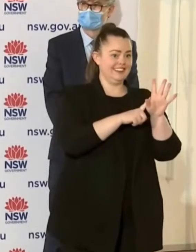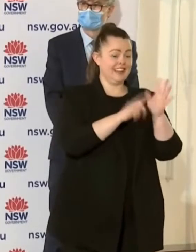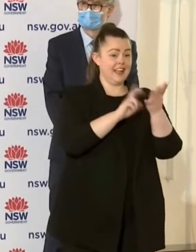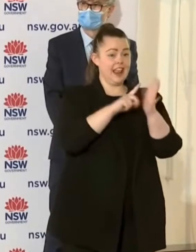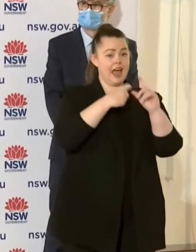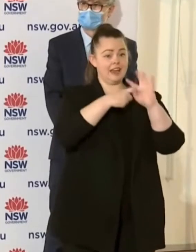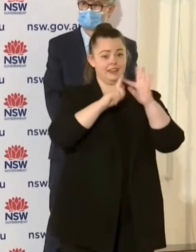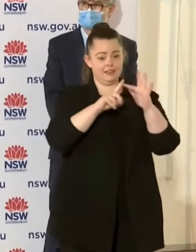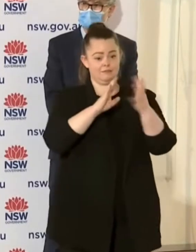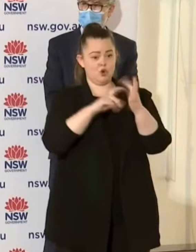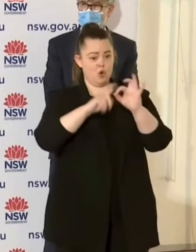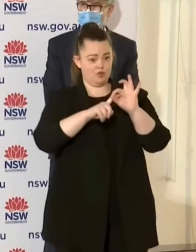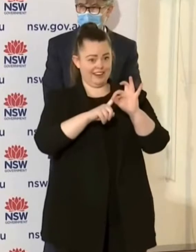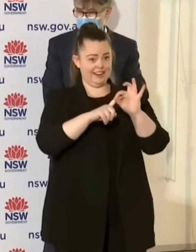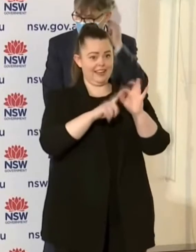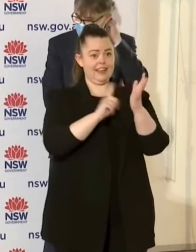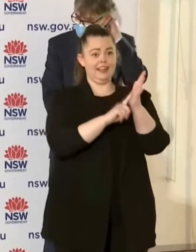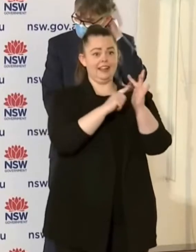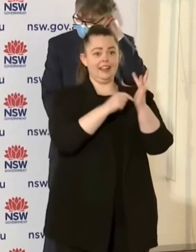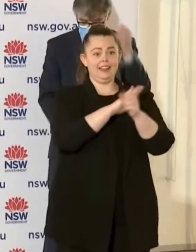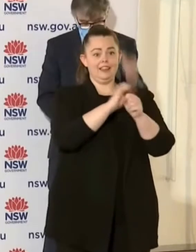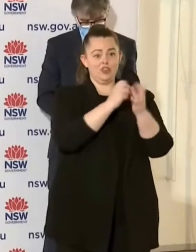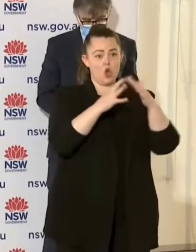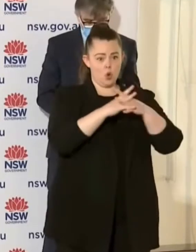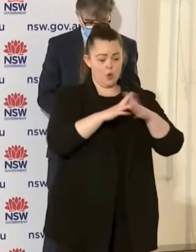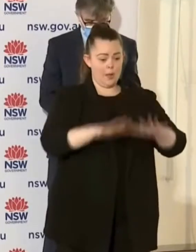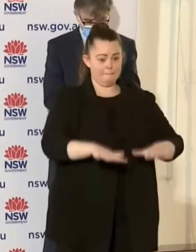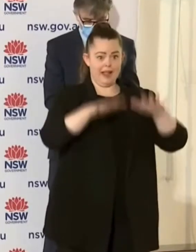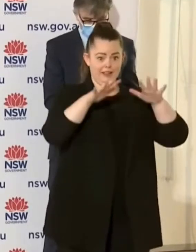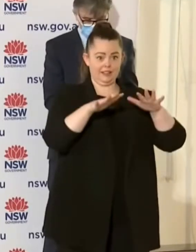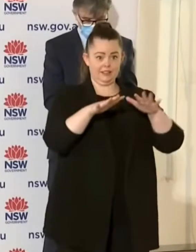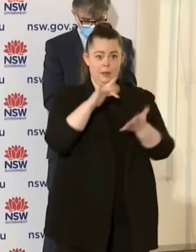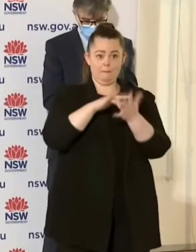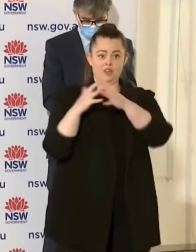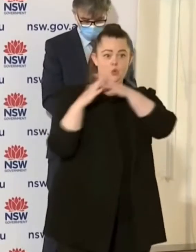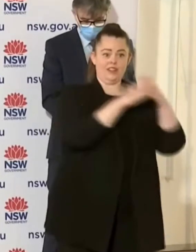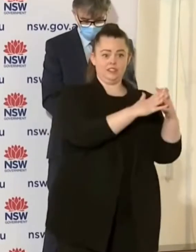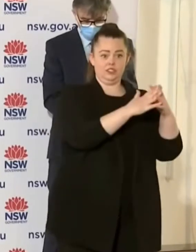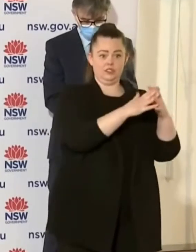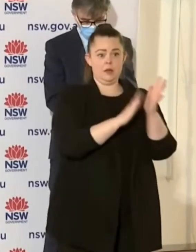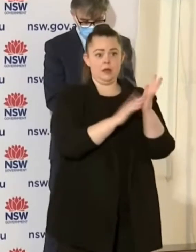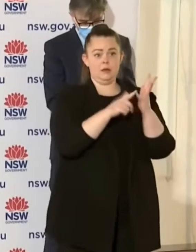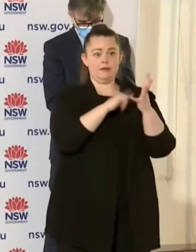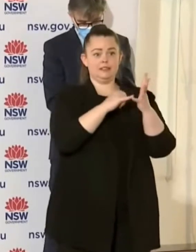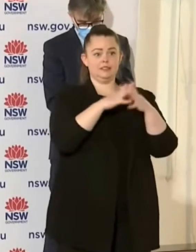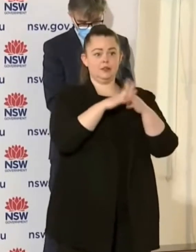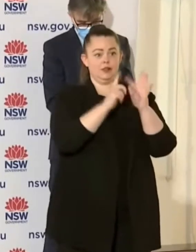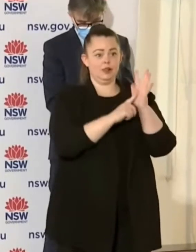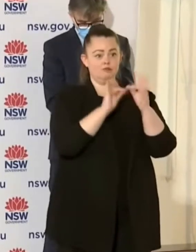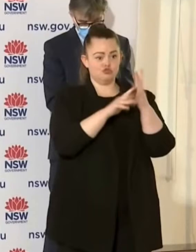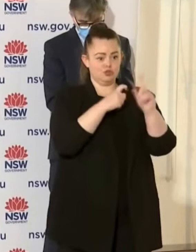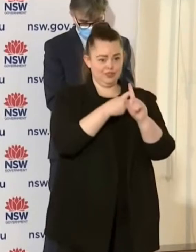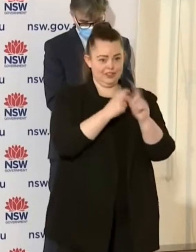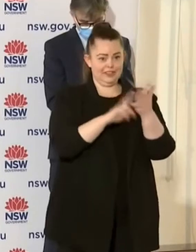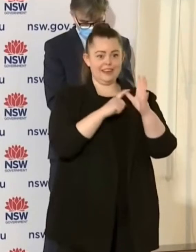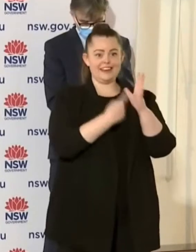of Lithgow, the City of Maitland, Midwestern Regional, Muswellbrook, Narrabri, Narromine,